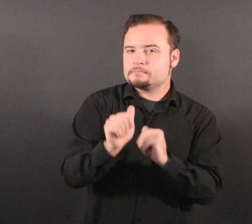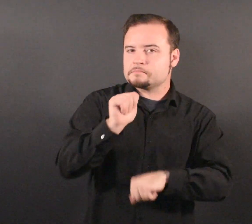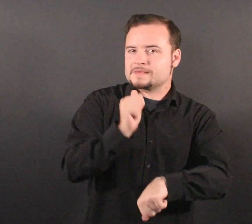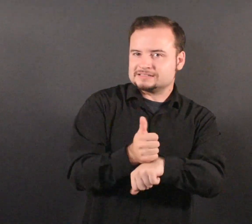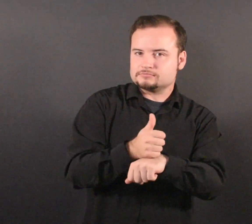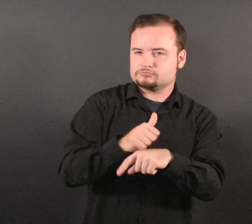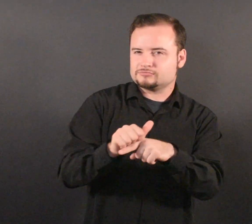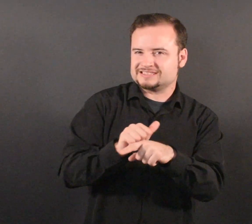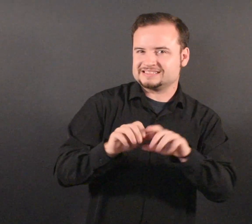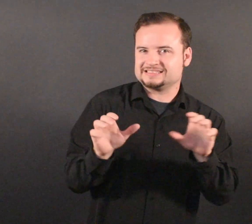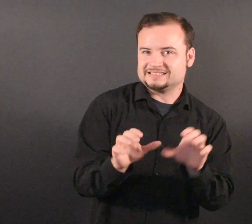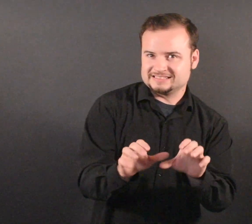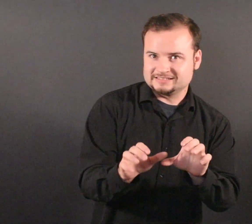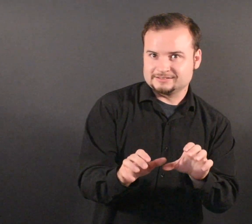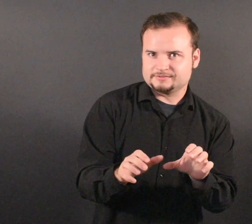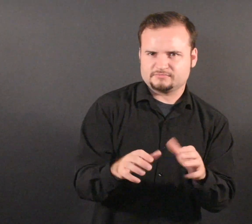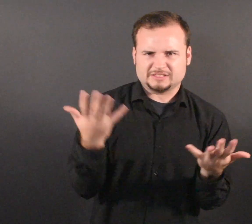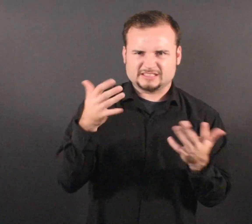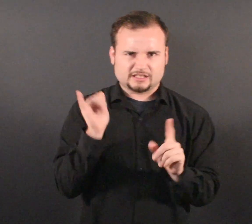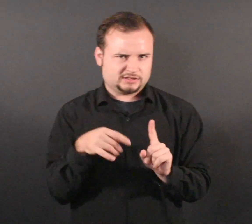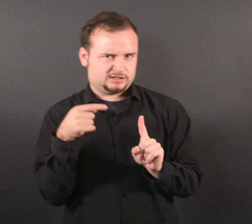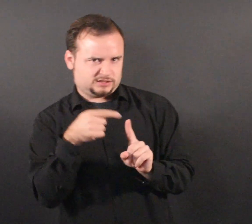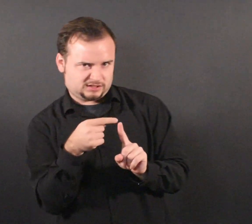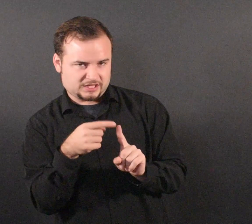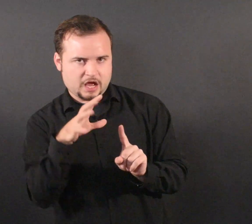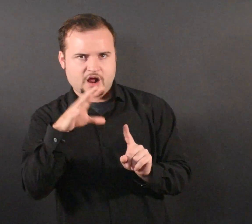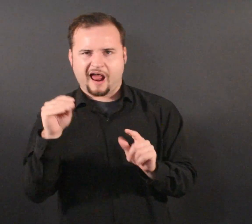What It Is and How It Began.